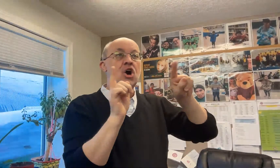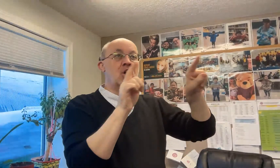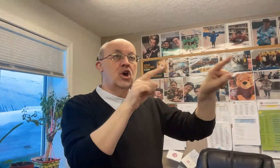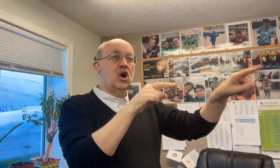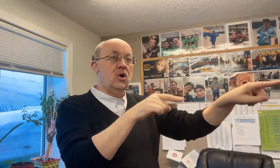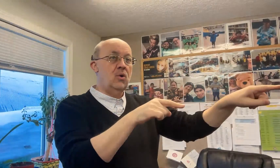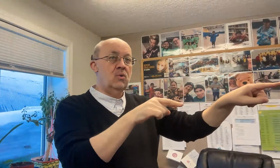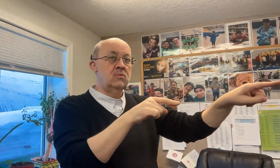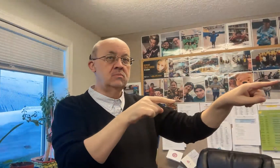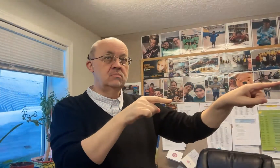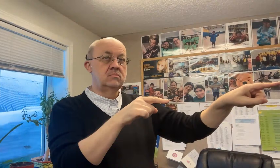Go.